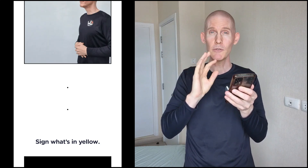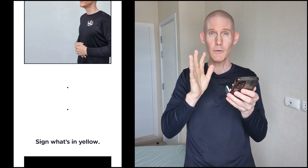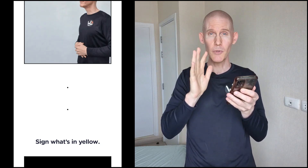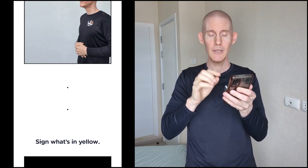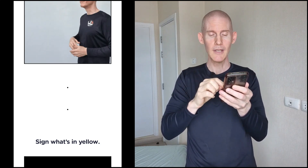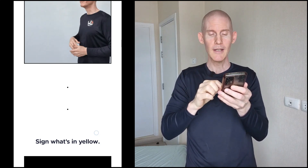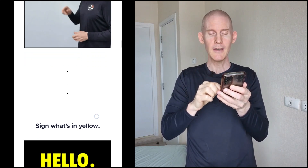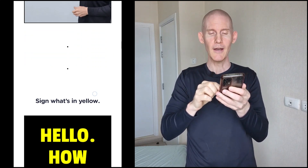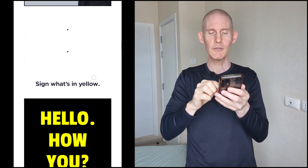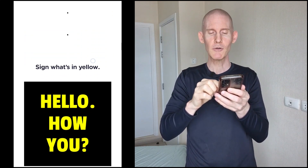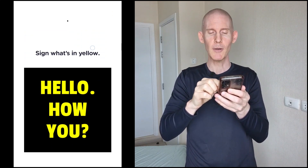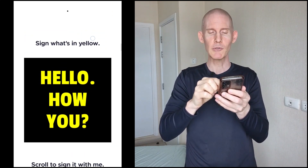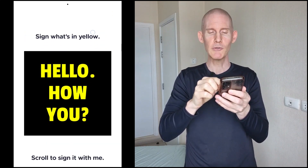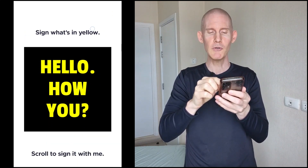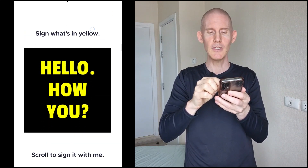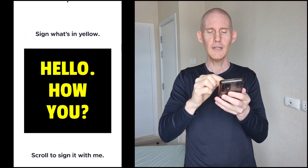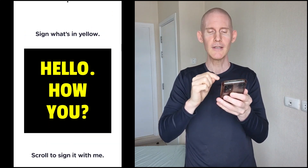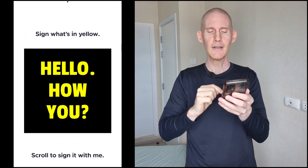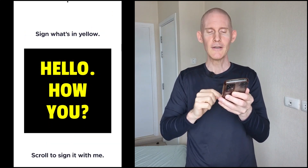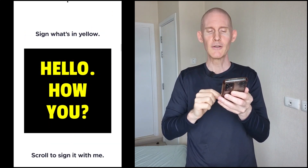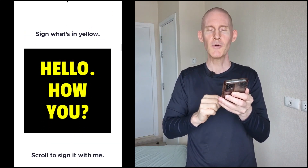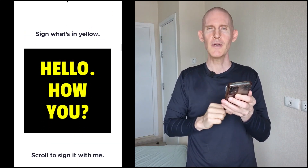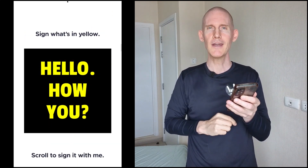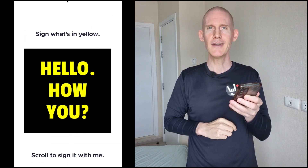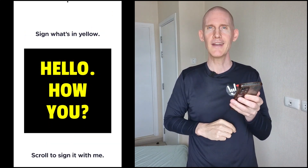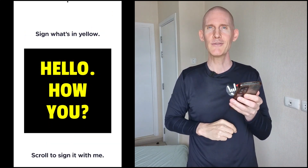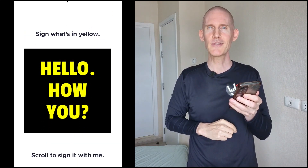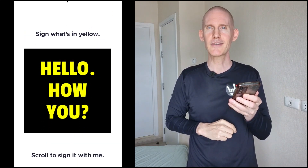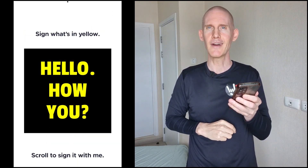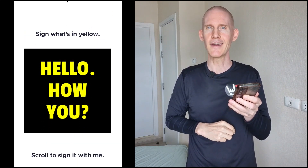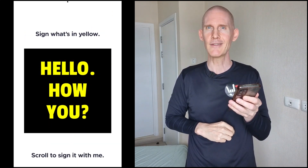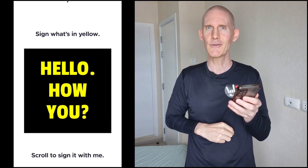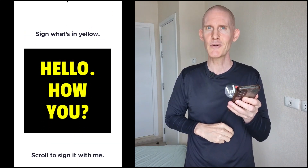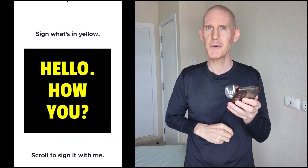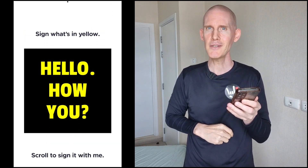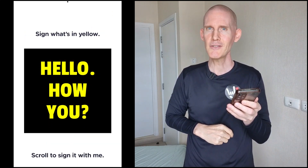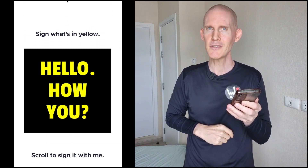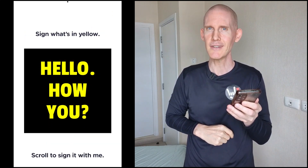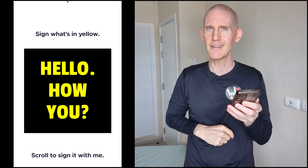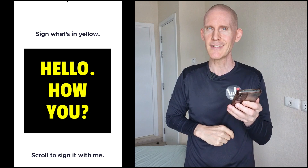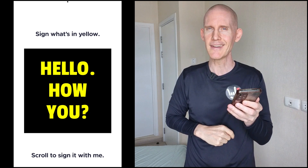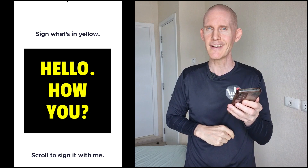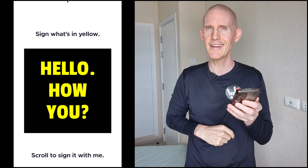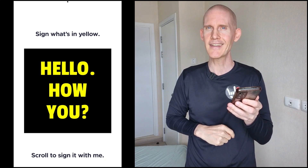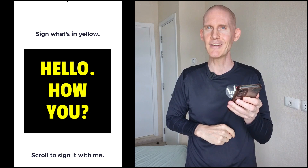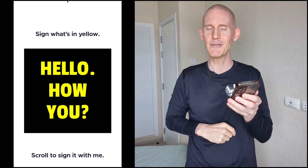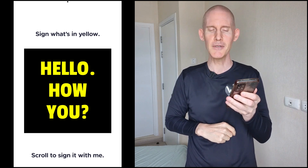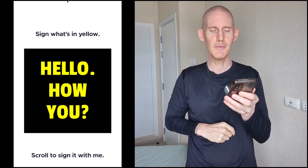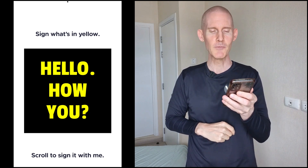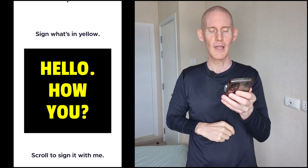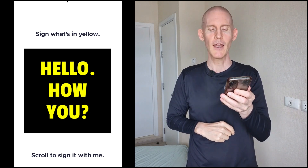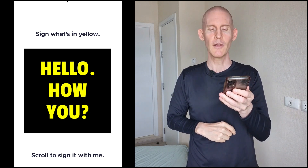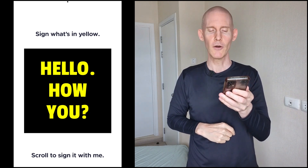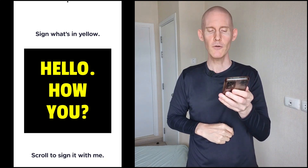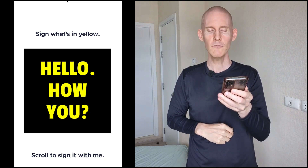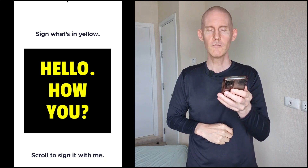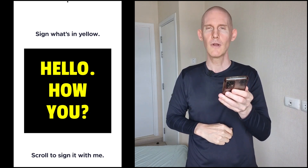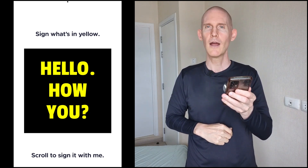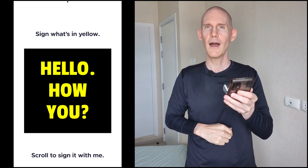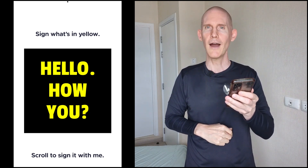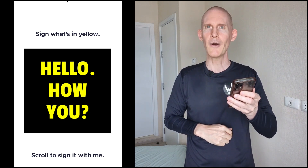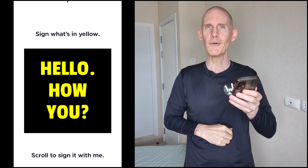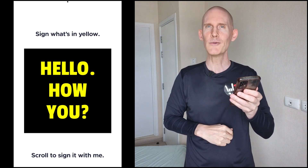of them, or you knew a bit. Now it's your opportunity. Go ahead and sign the question. All right, can you do it?